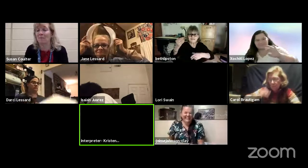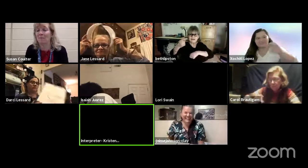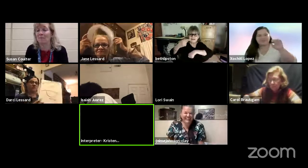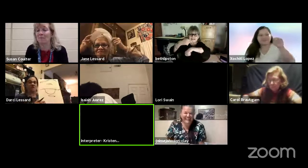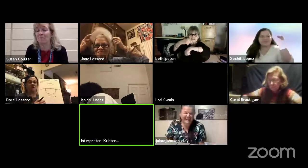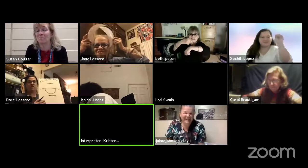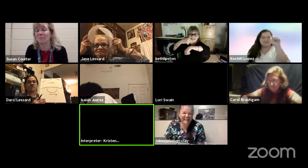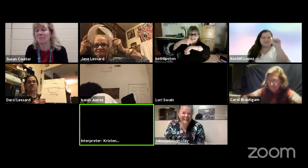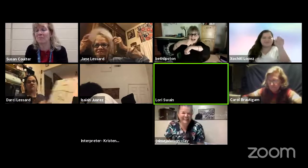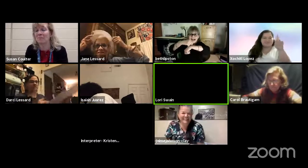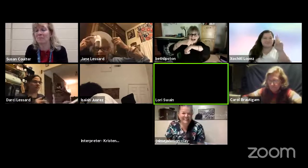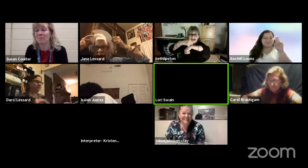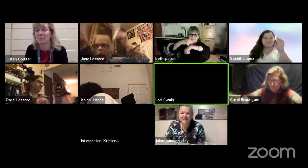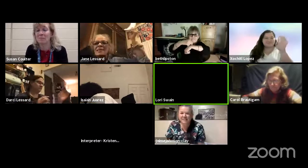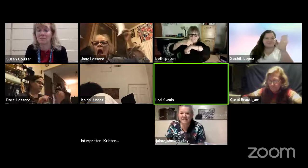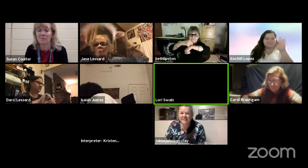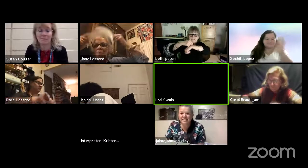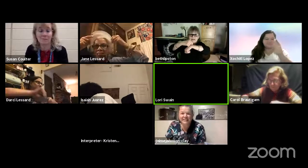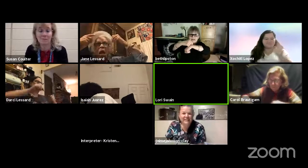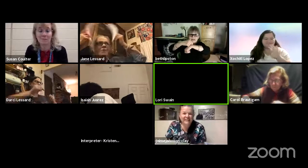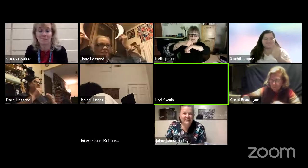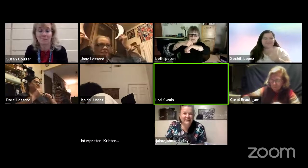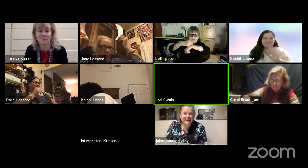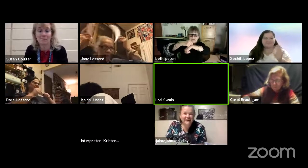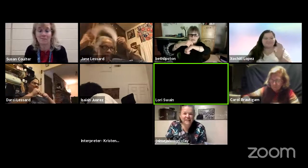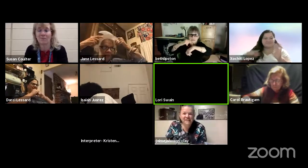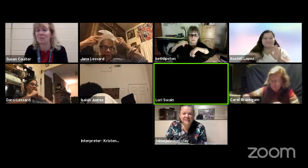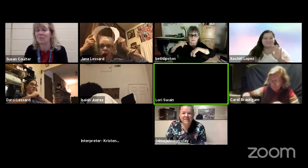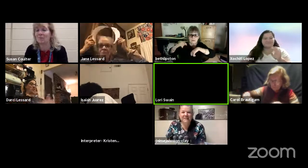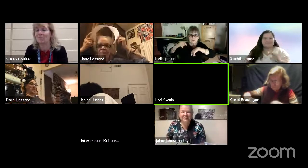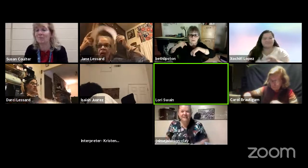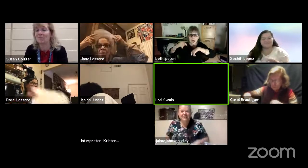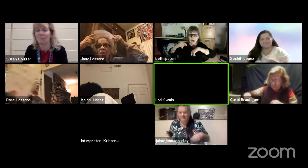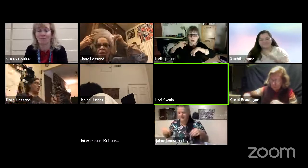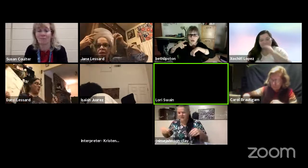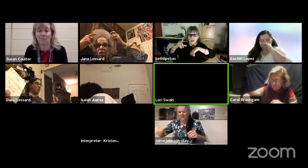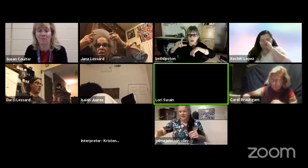So she's saying, I can share. Okay. Hello?